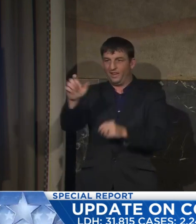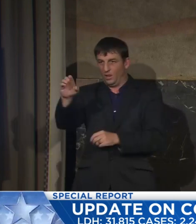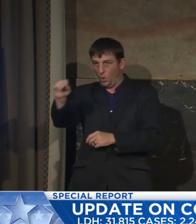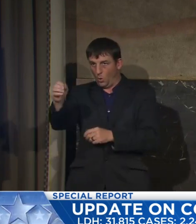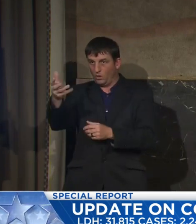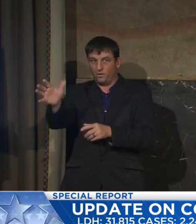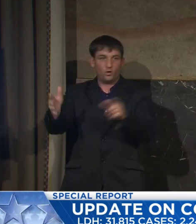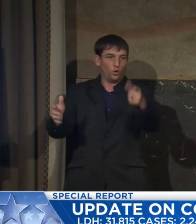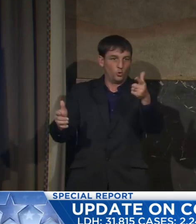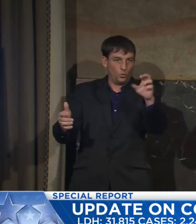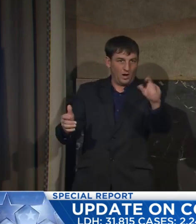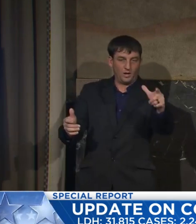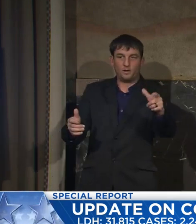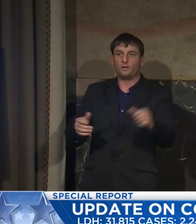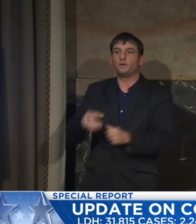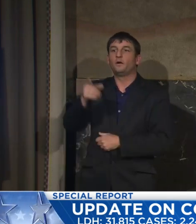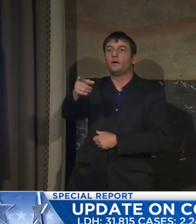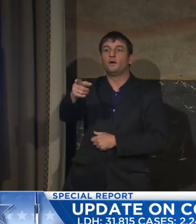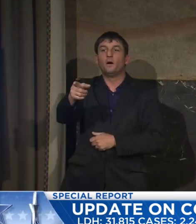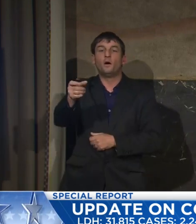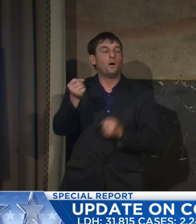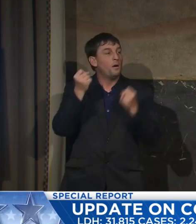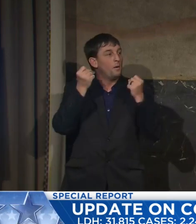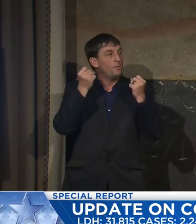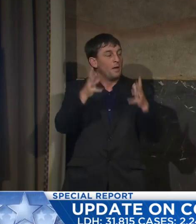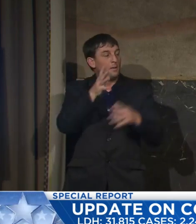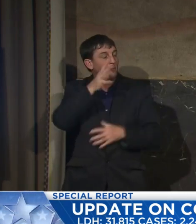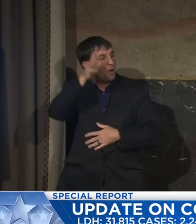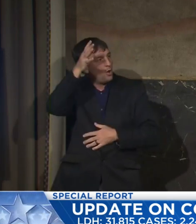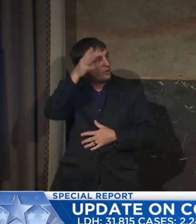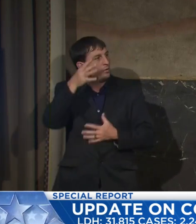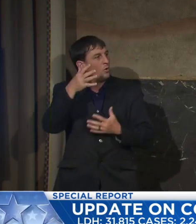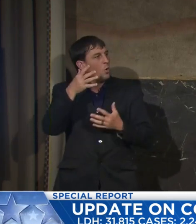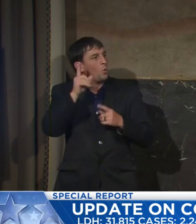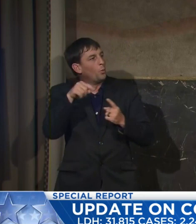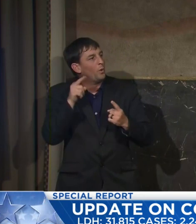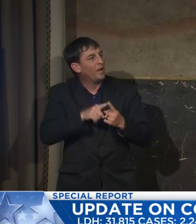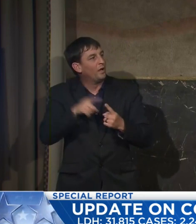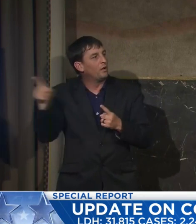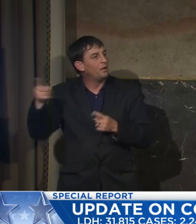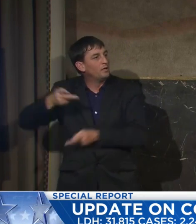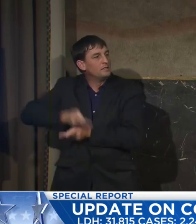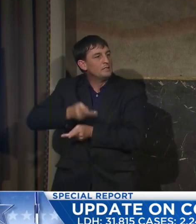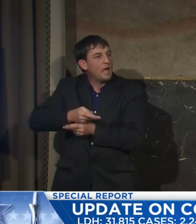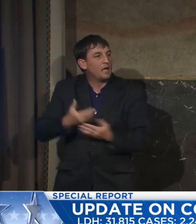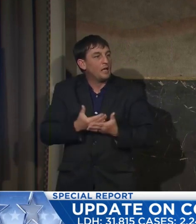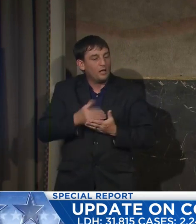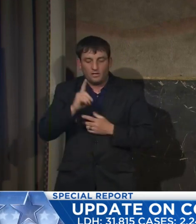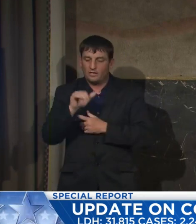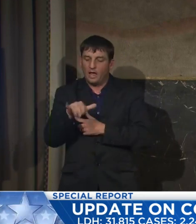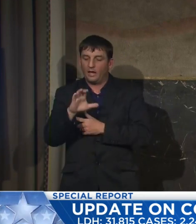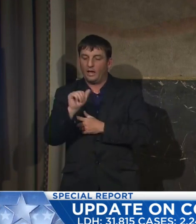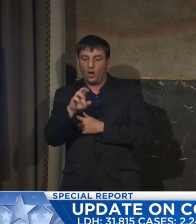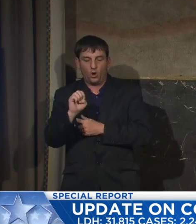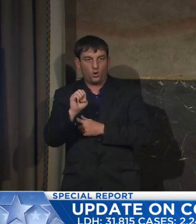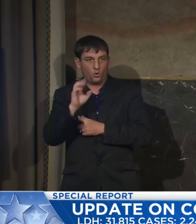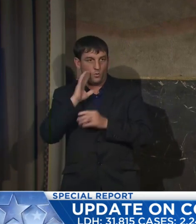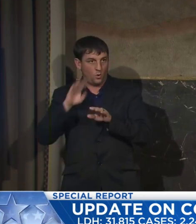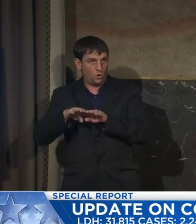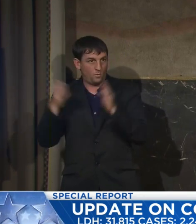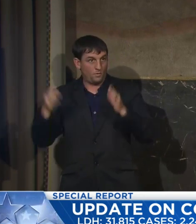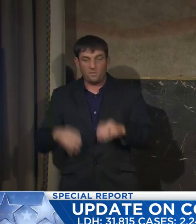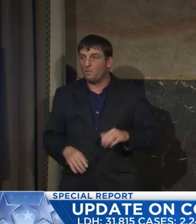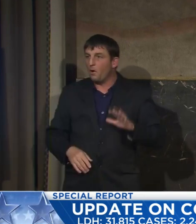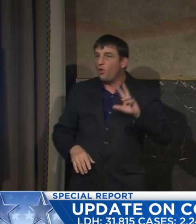and then Greg. Okay. Many parents are asking, when can daycare centers reopen? Well, about 30% of the daycares